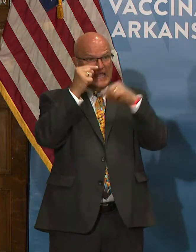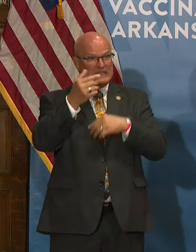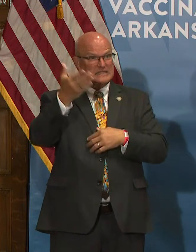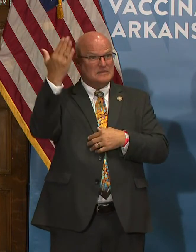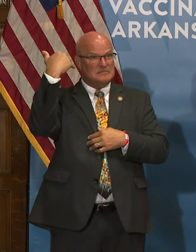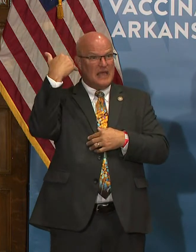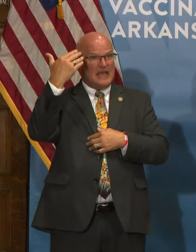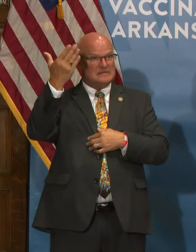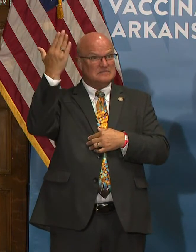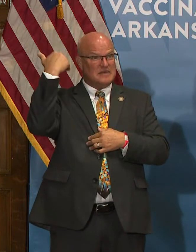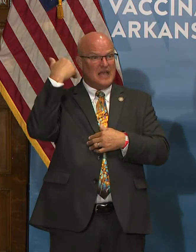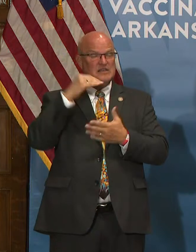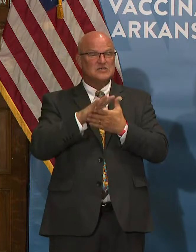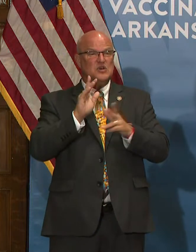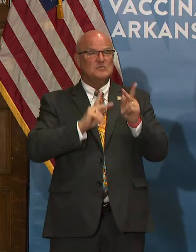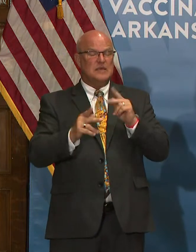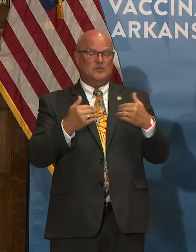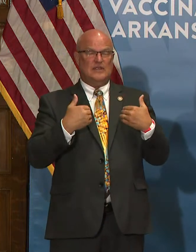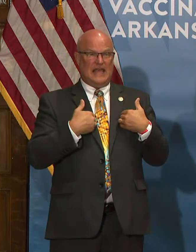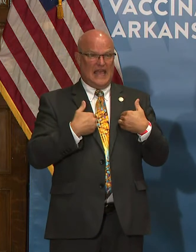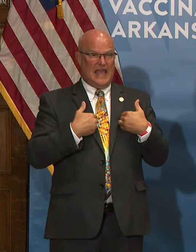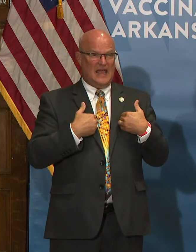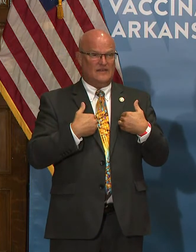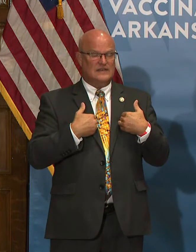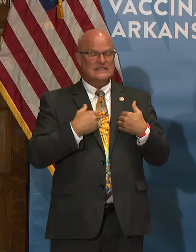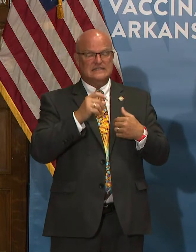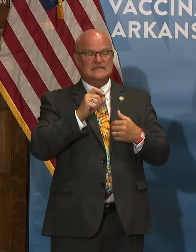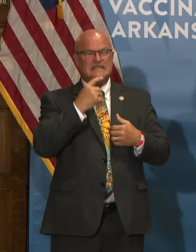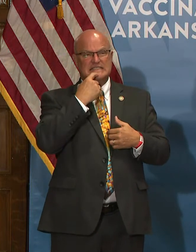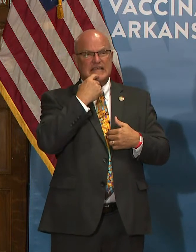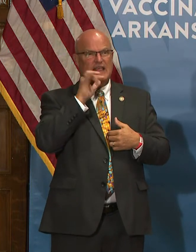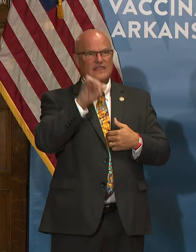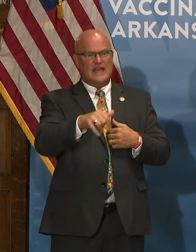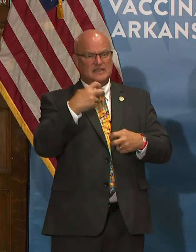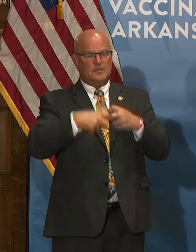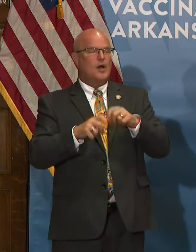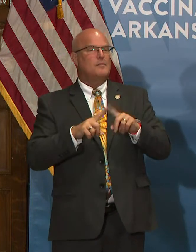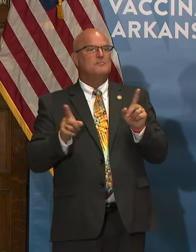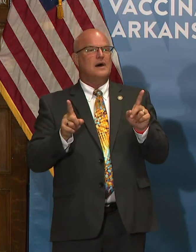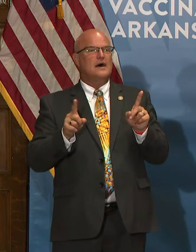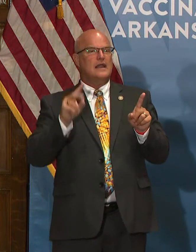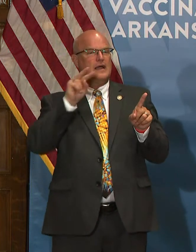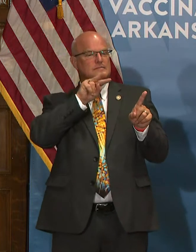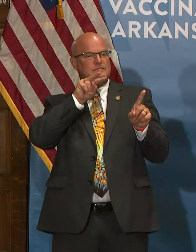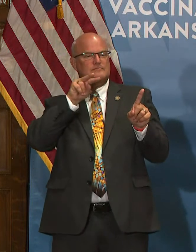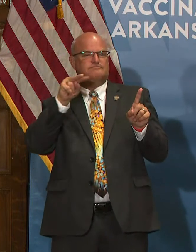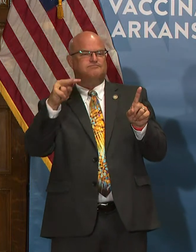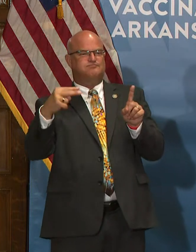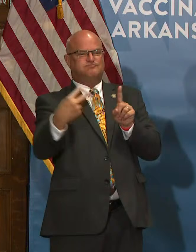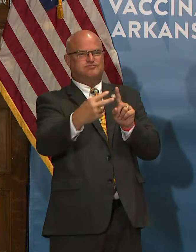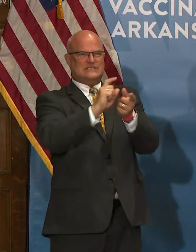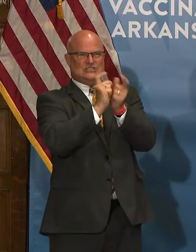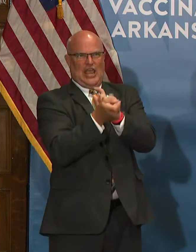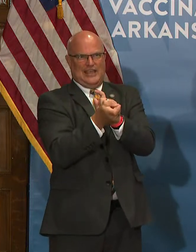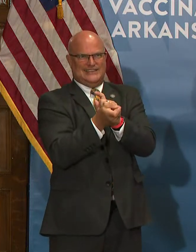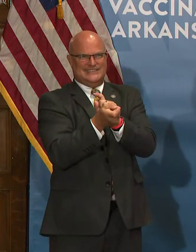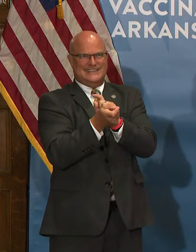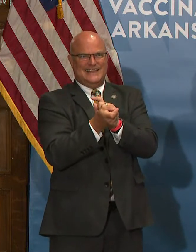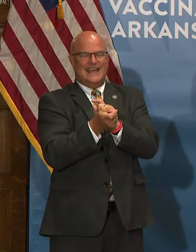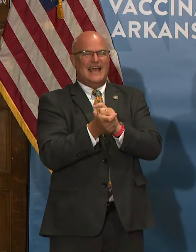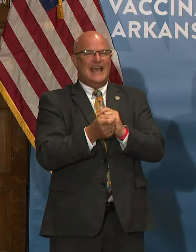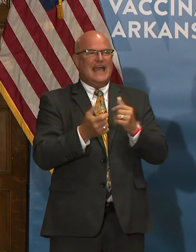that school people would have cited. But how our perspective changes. And